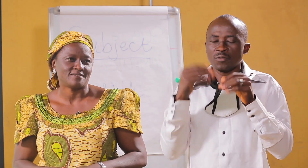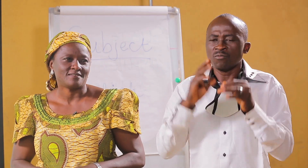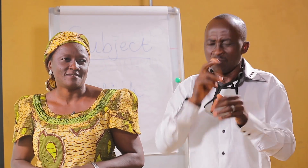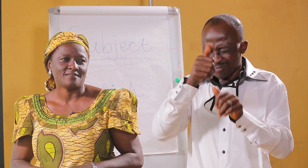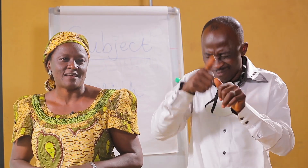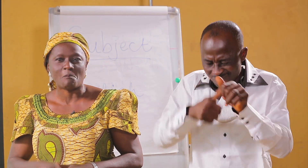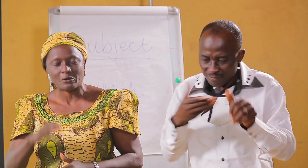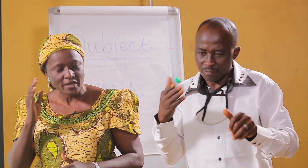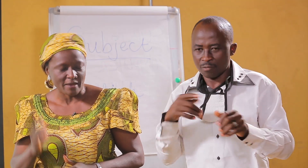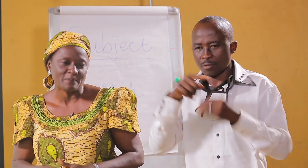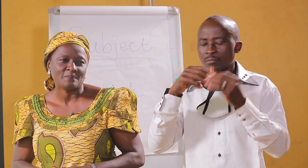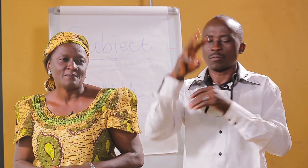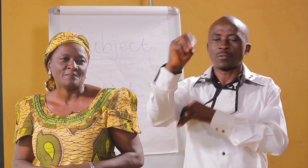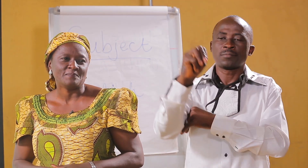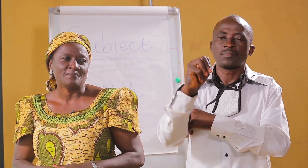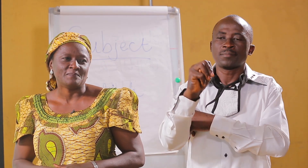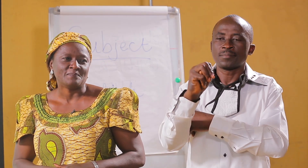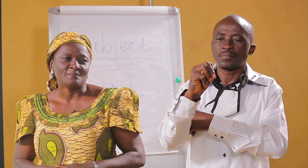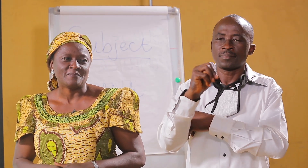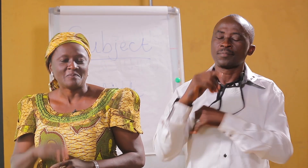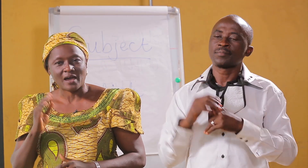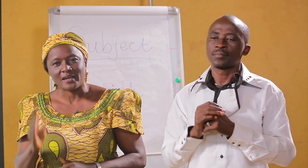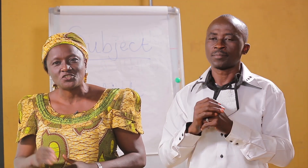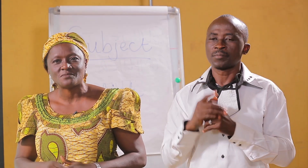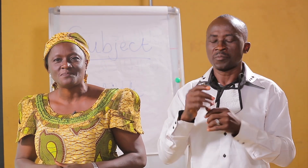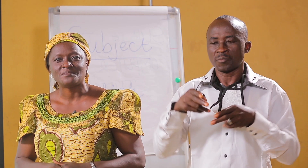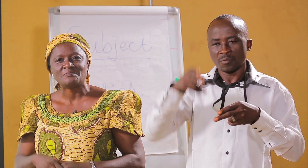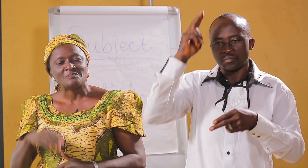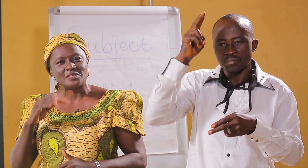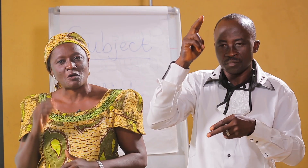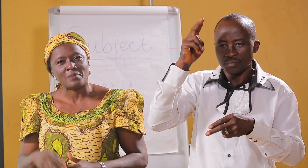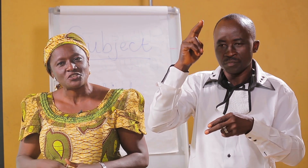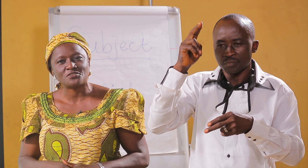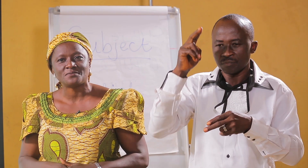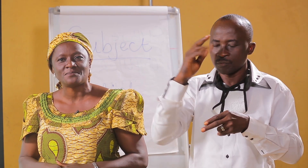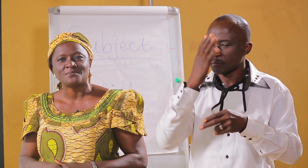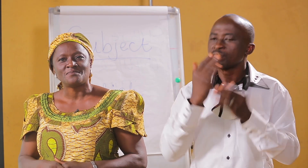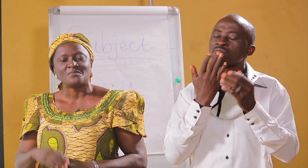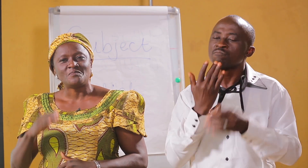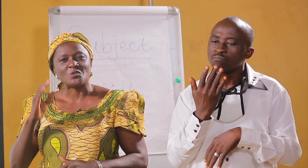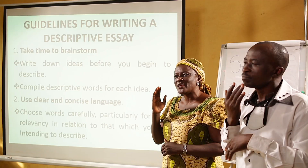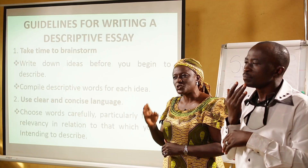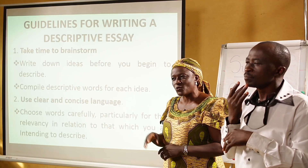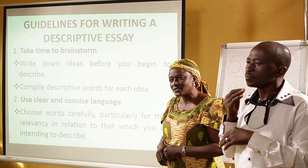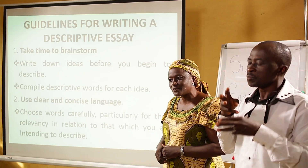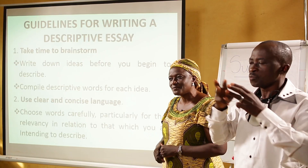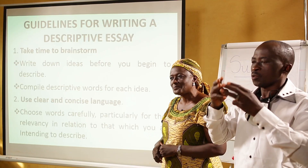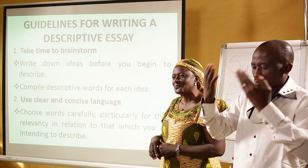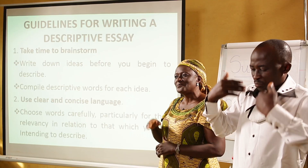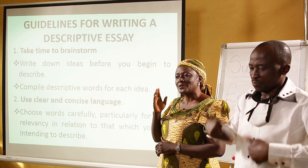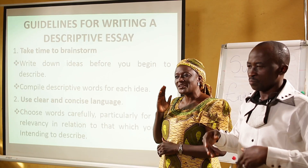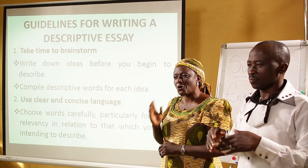detail about him. The height, the complexion, the way he's